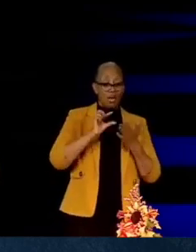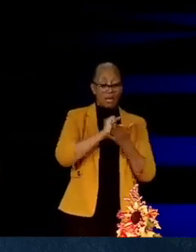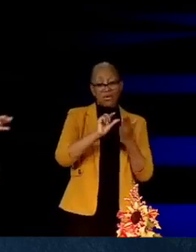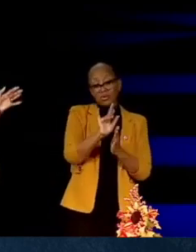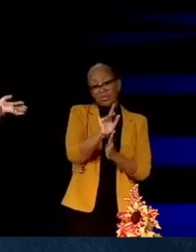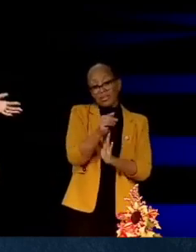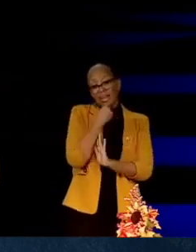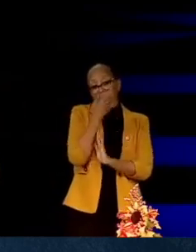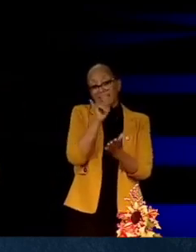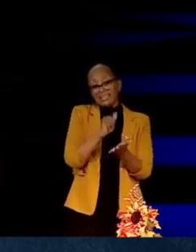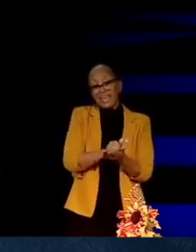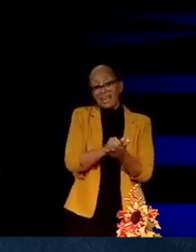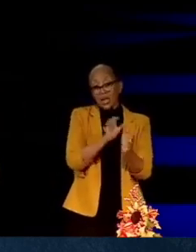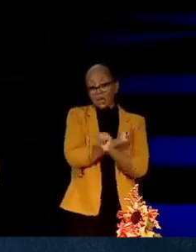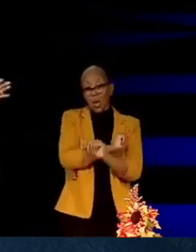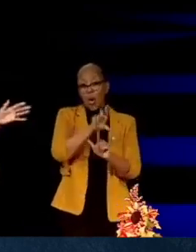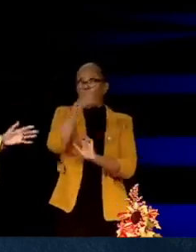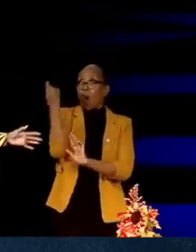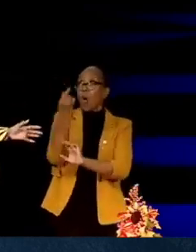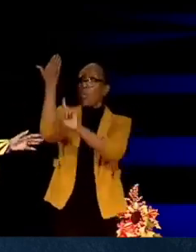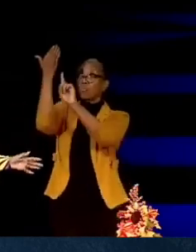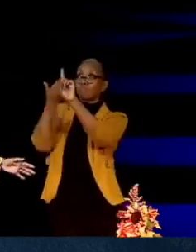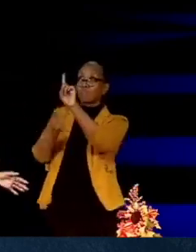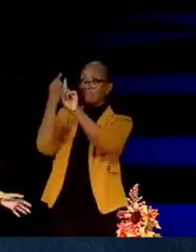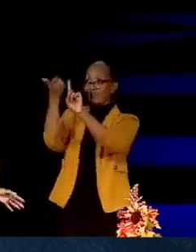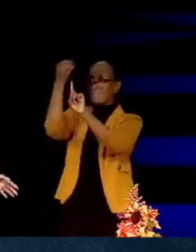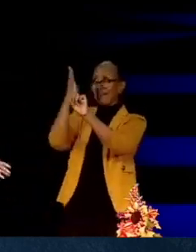says, to the only God,